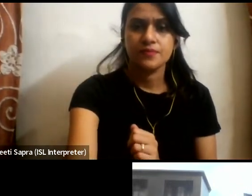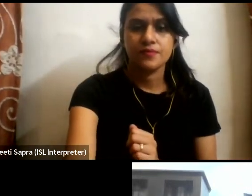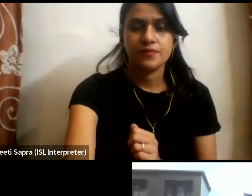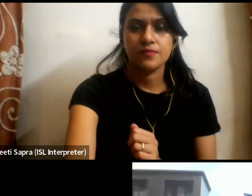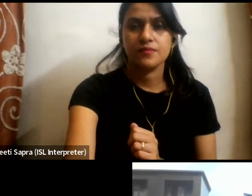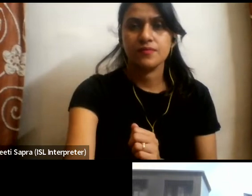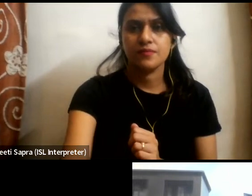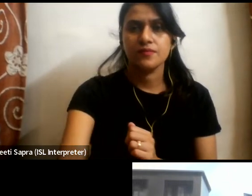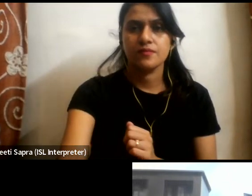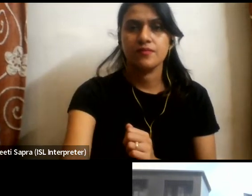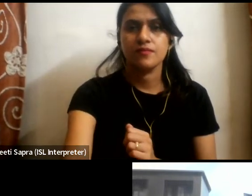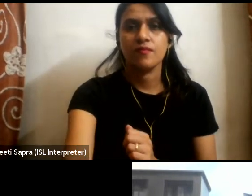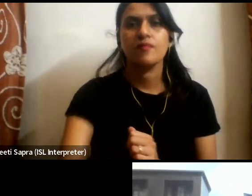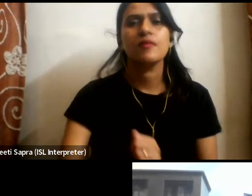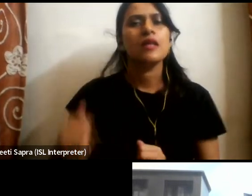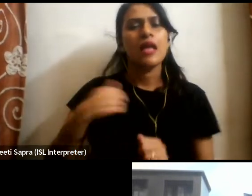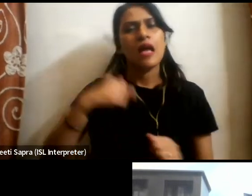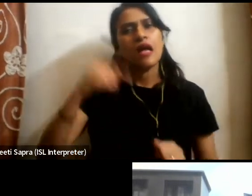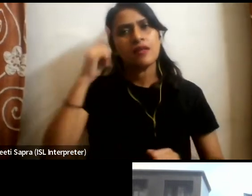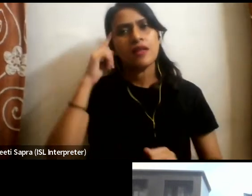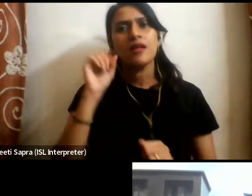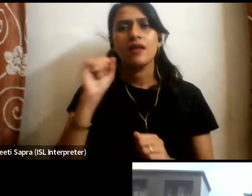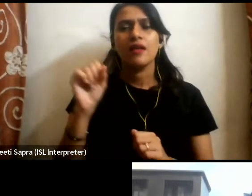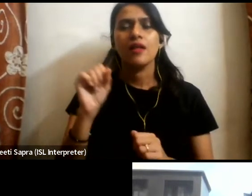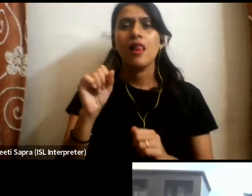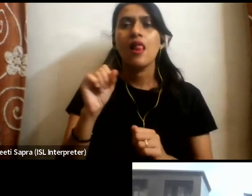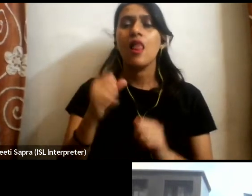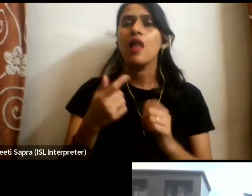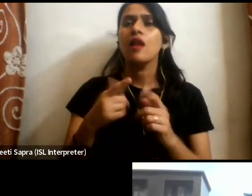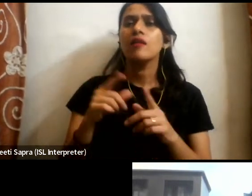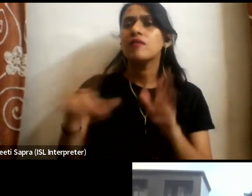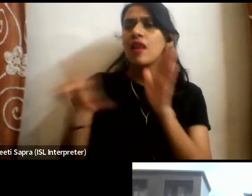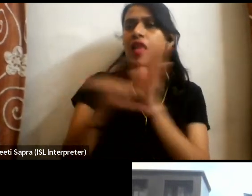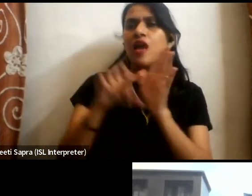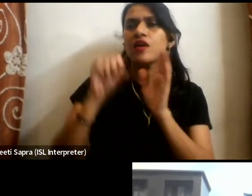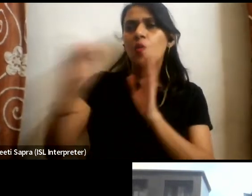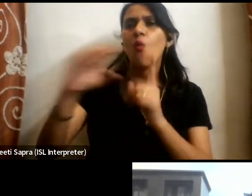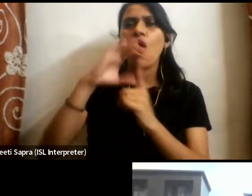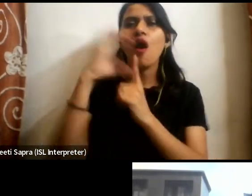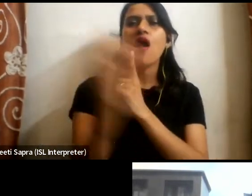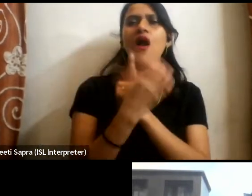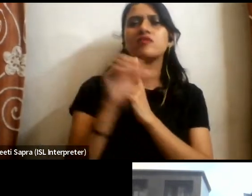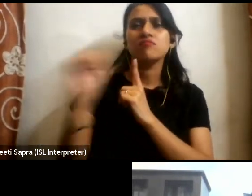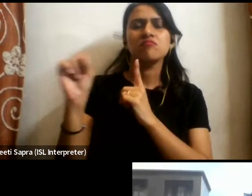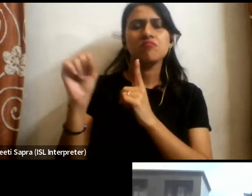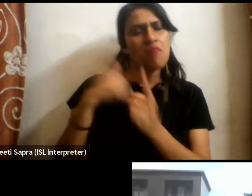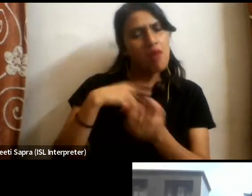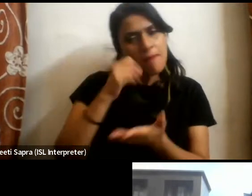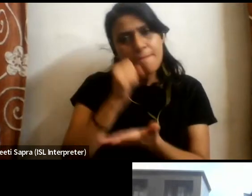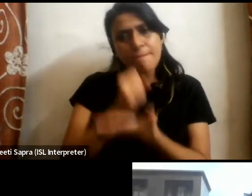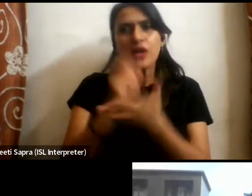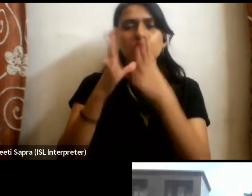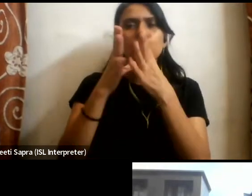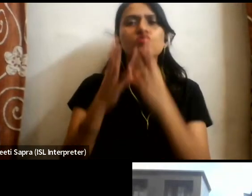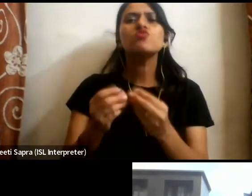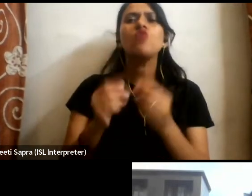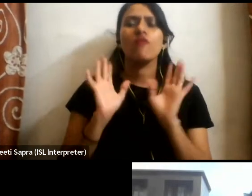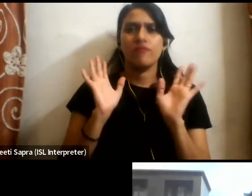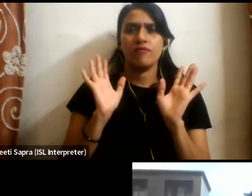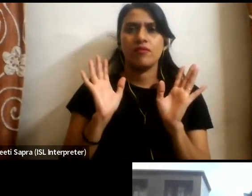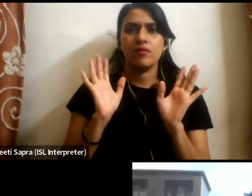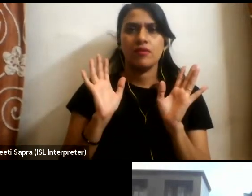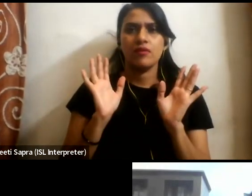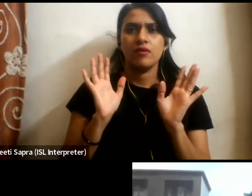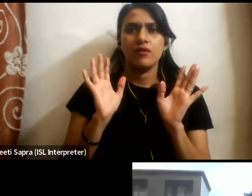a large part of this that's a legal culture problem that we really need to sort out, because we don't hold